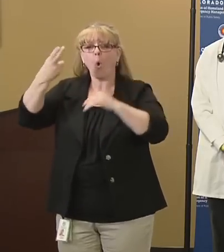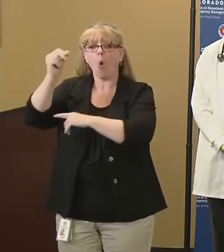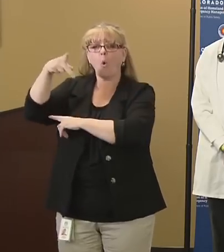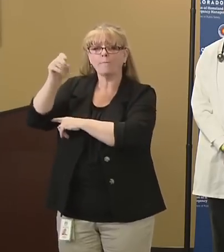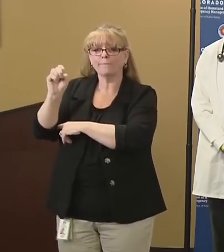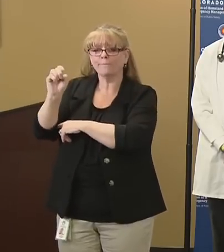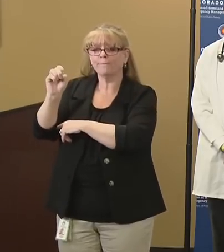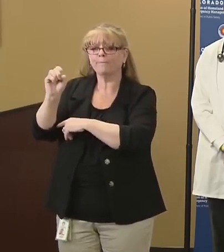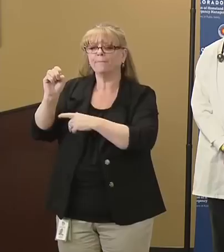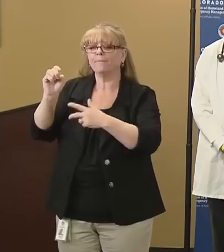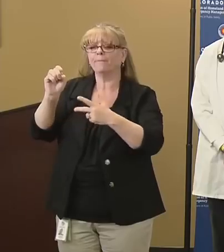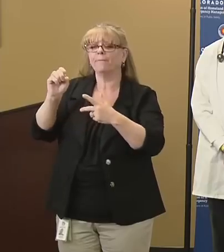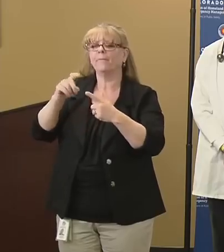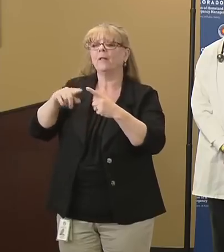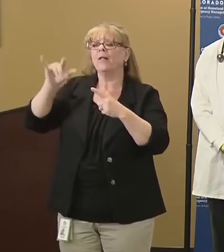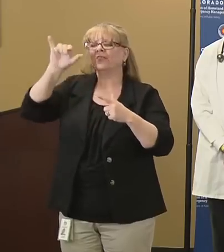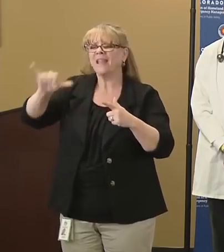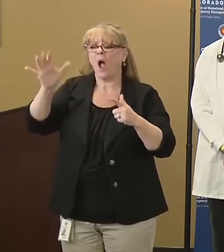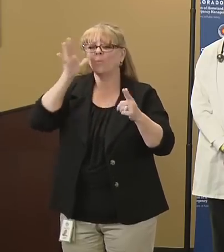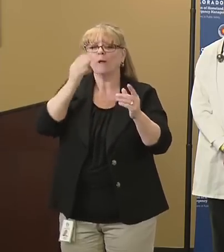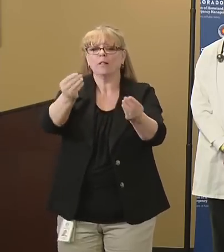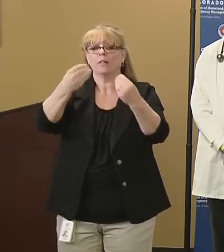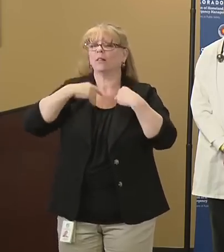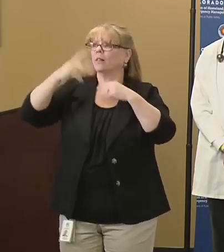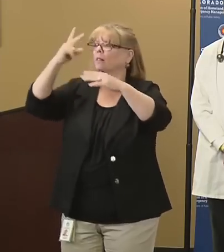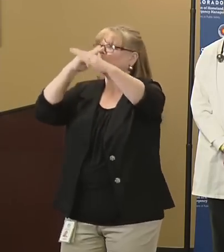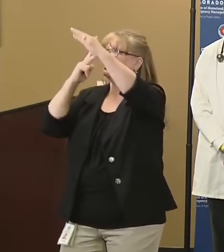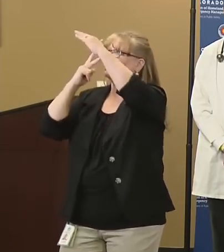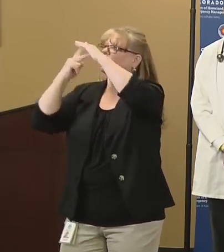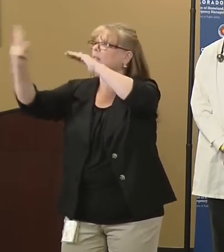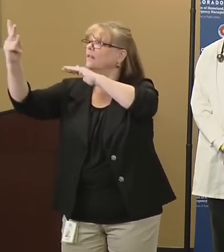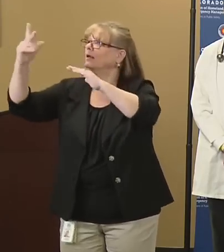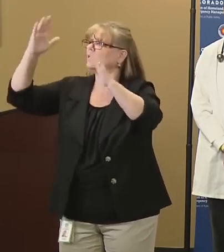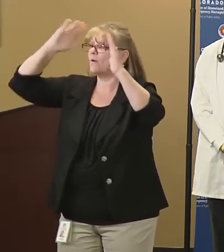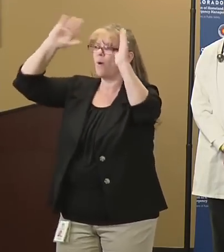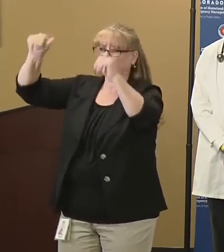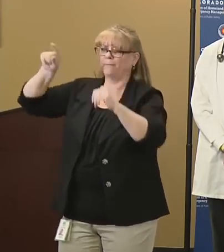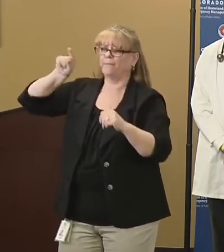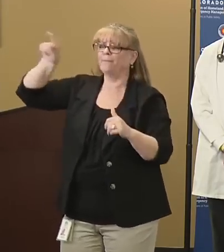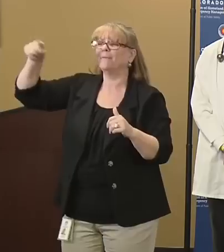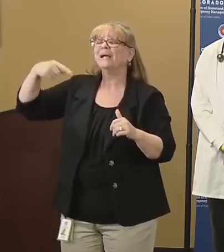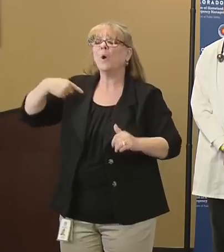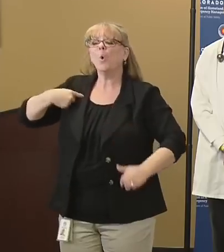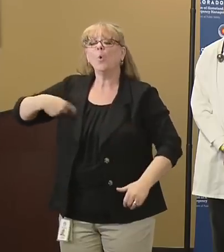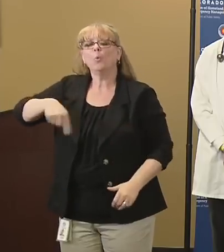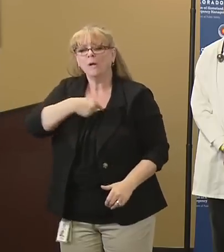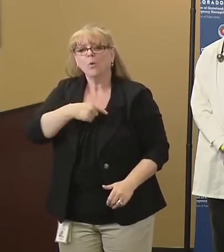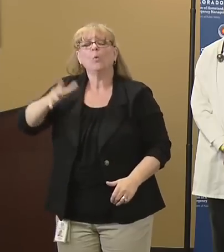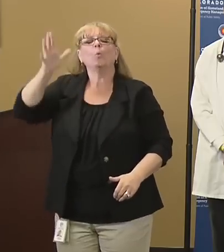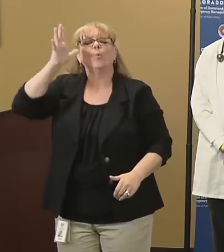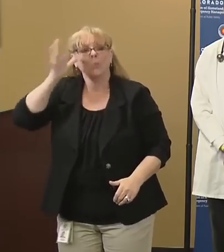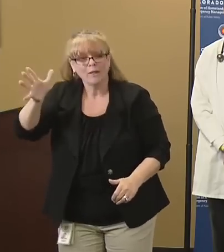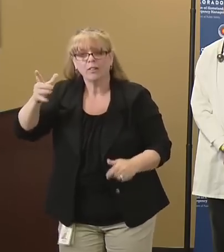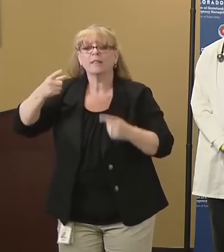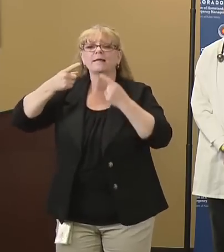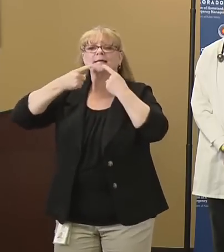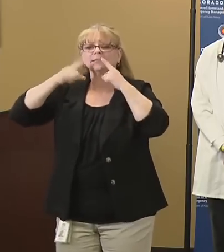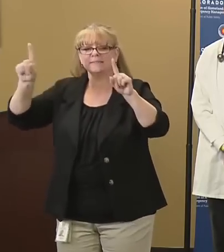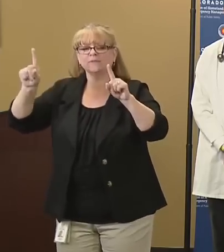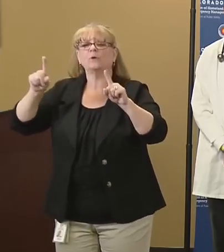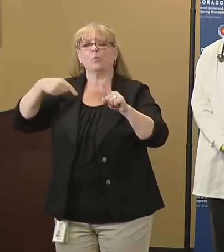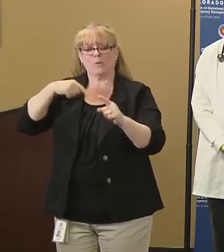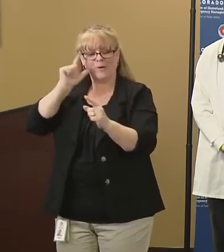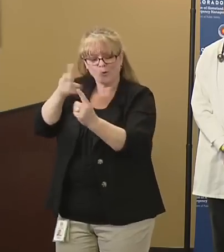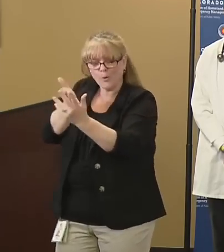us, we will get through this as a state, as a nation, and as a world. The day will come again when we can get together, enjoy,